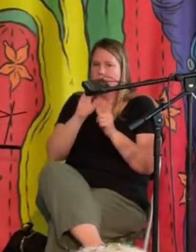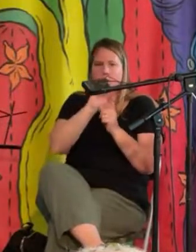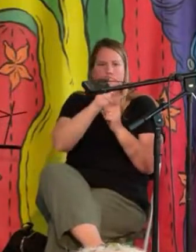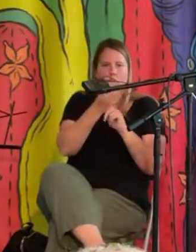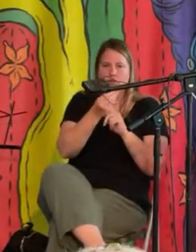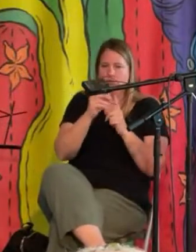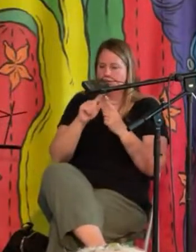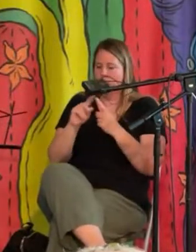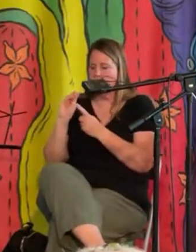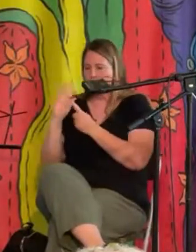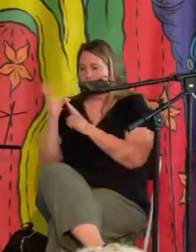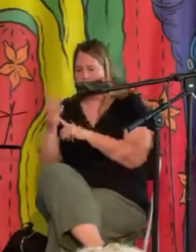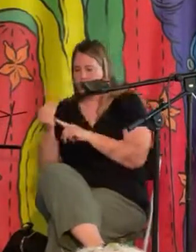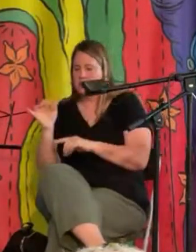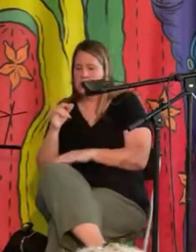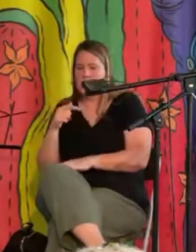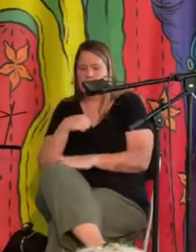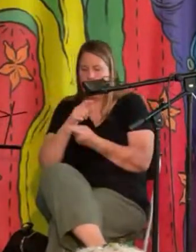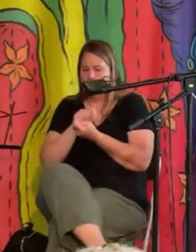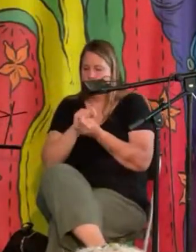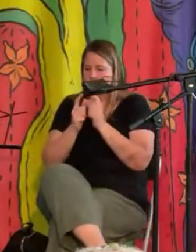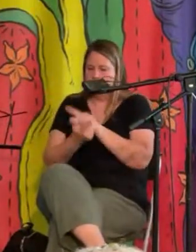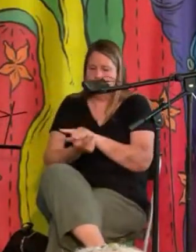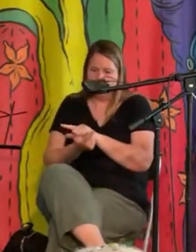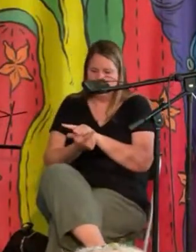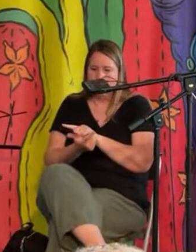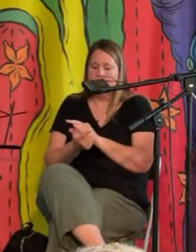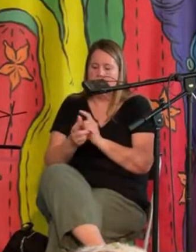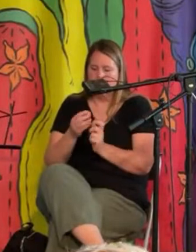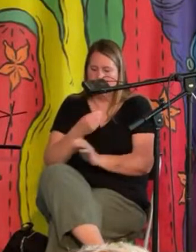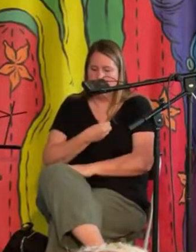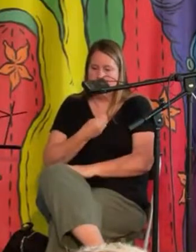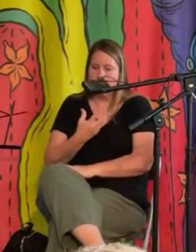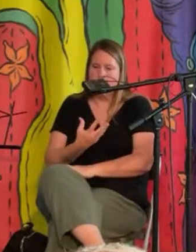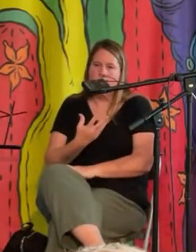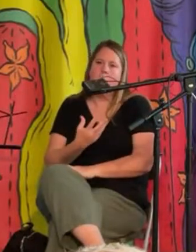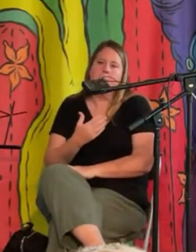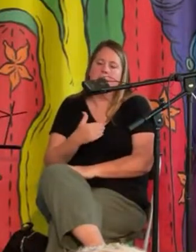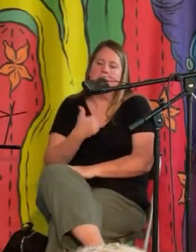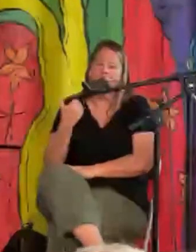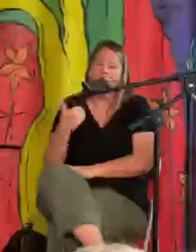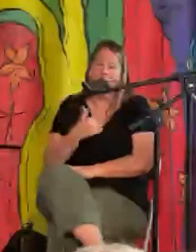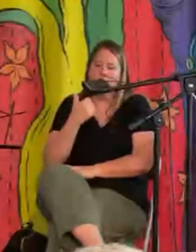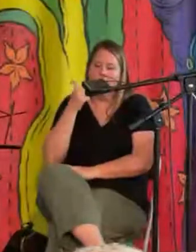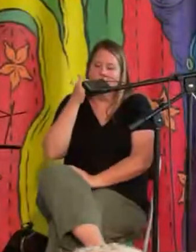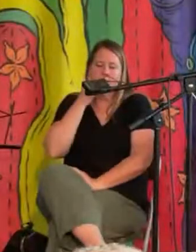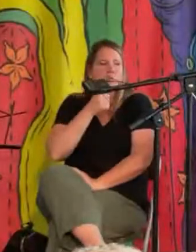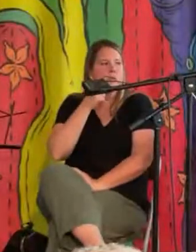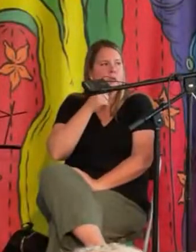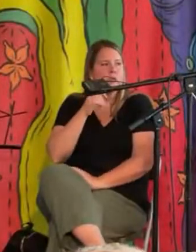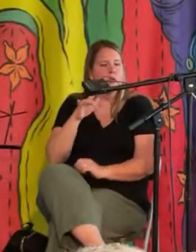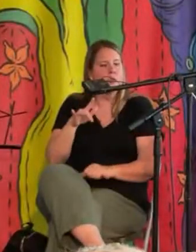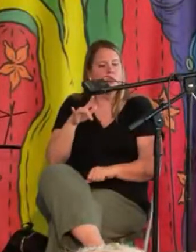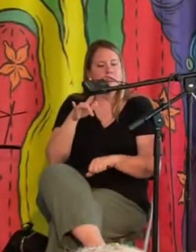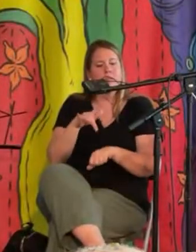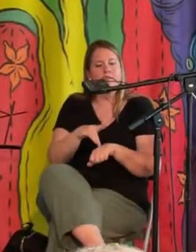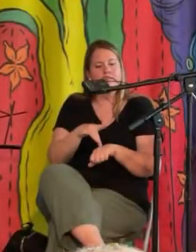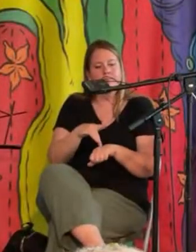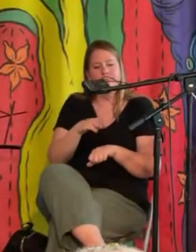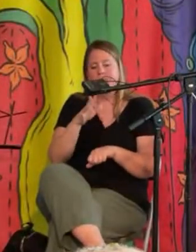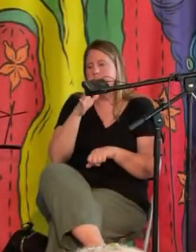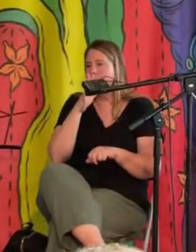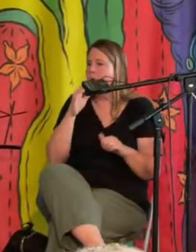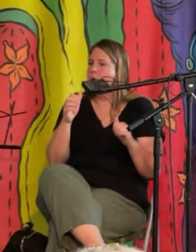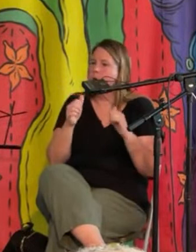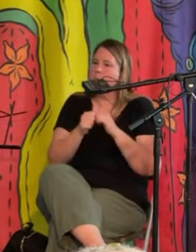So, for instance, I was translating a poem about somebody who, a young girl who was touching her mom with her foot, and